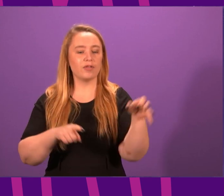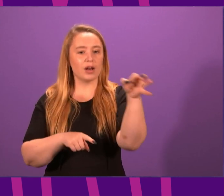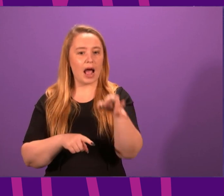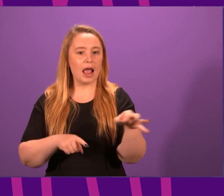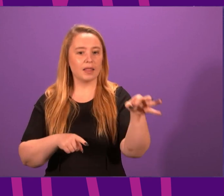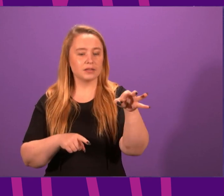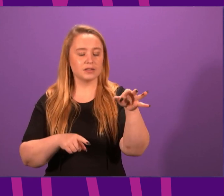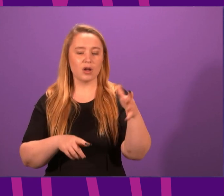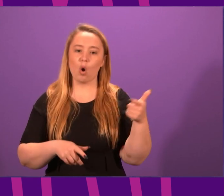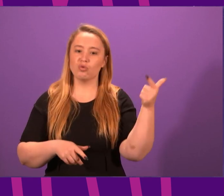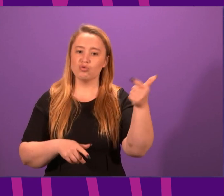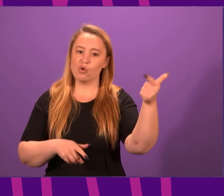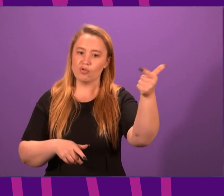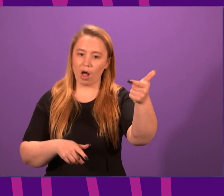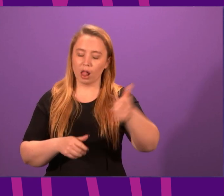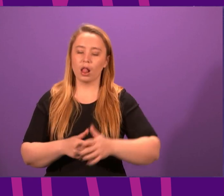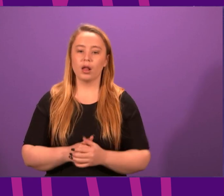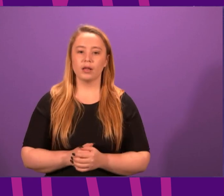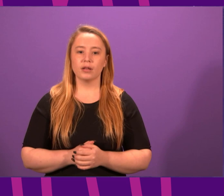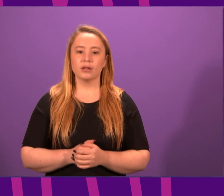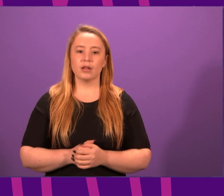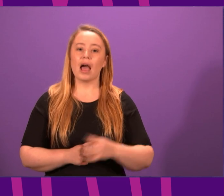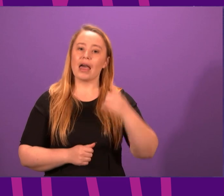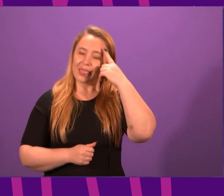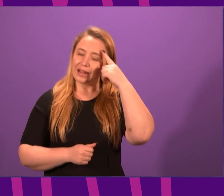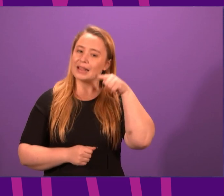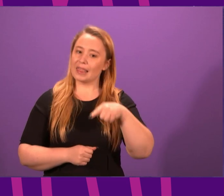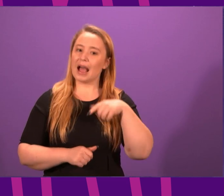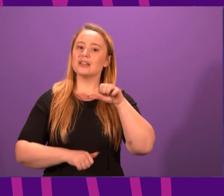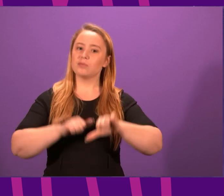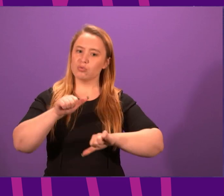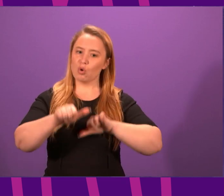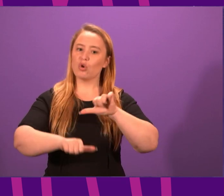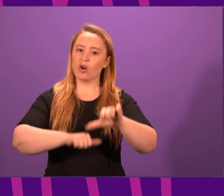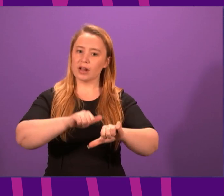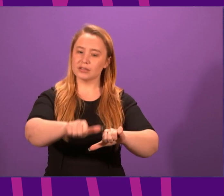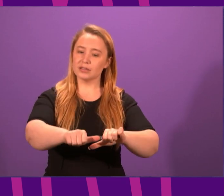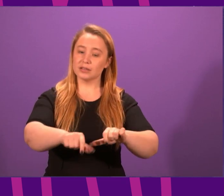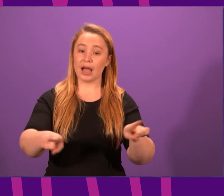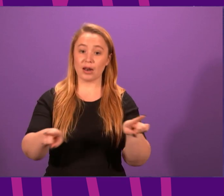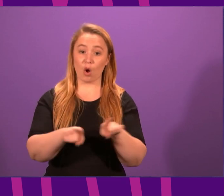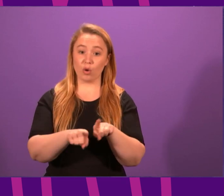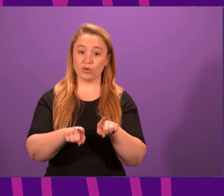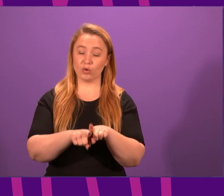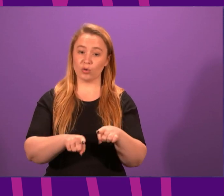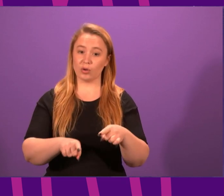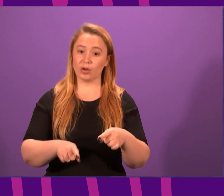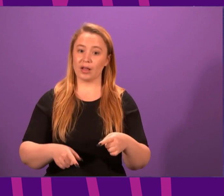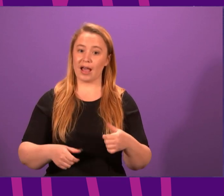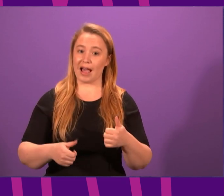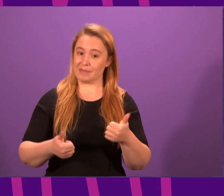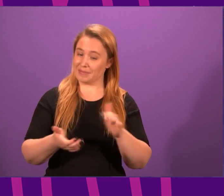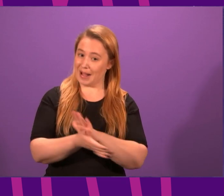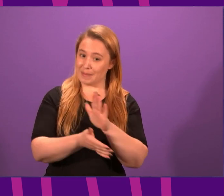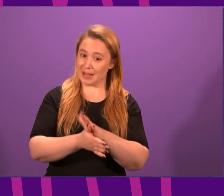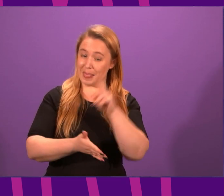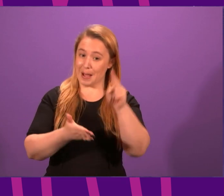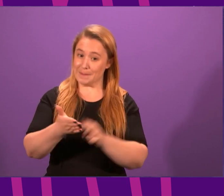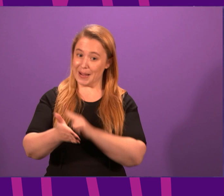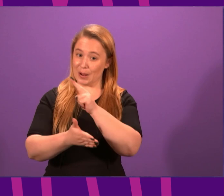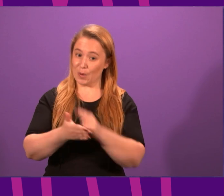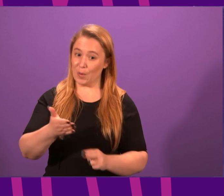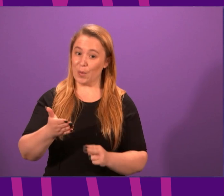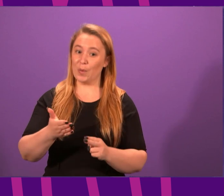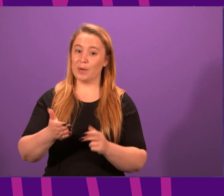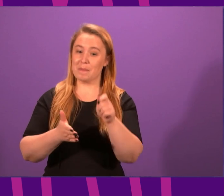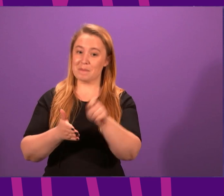similar category. So I think that is progress. And I also welcome the relaxation on things like bingo and the addition and the